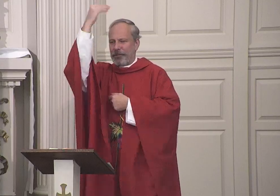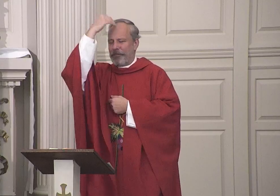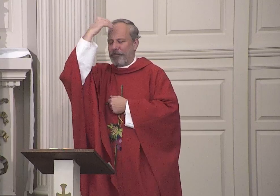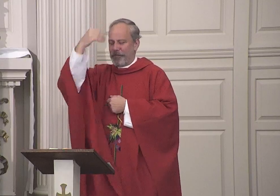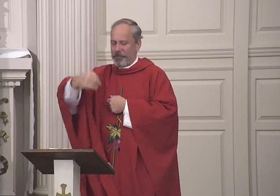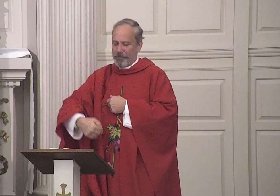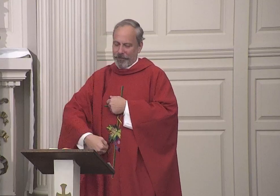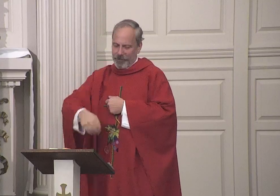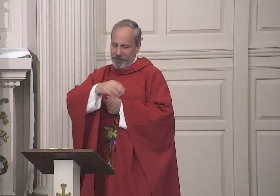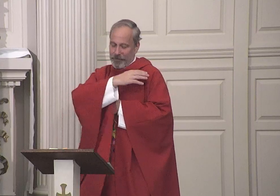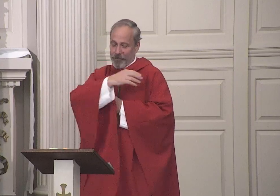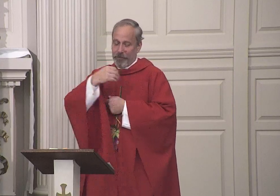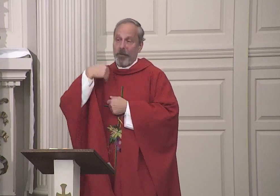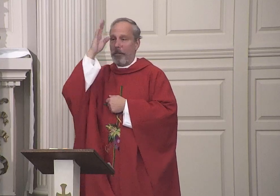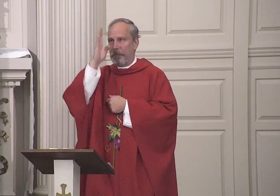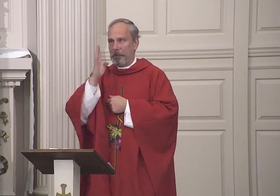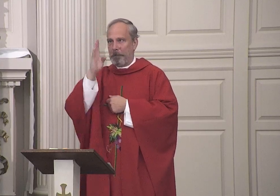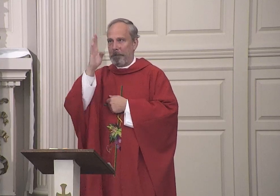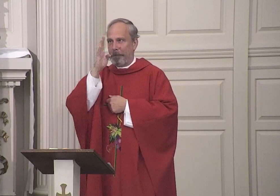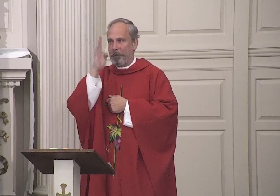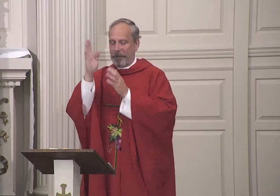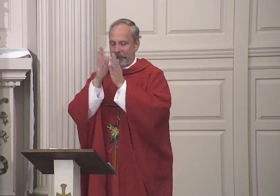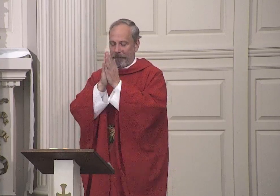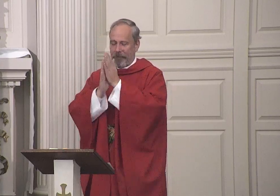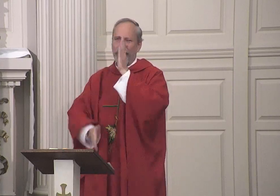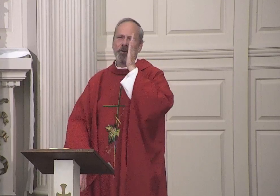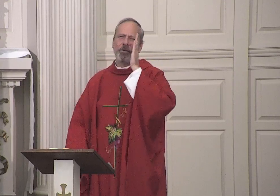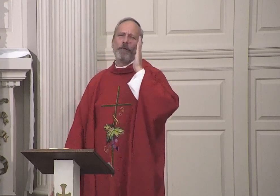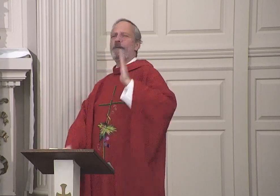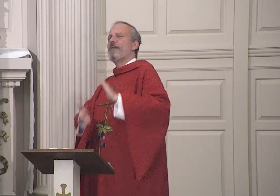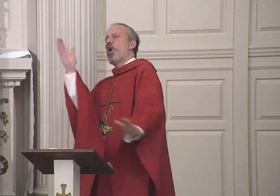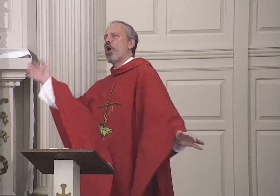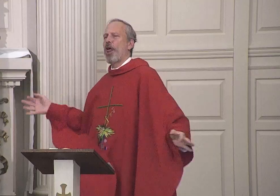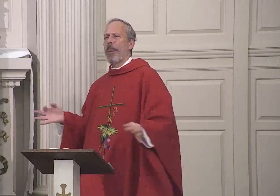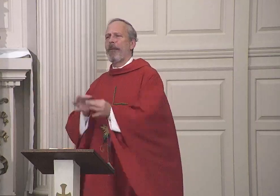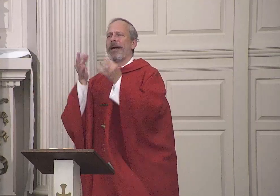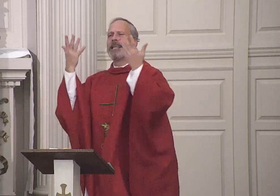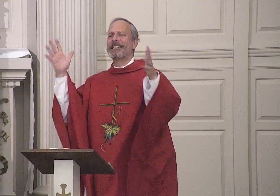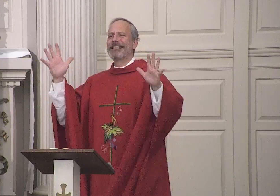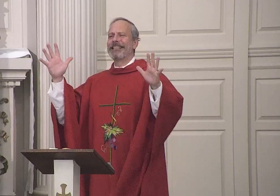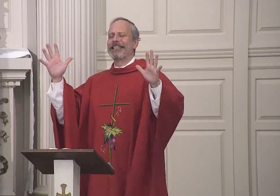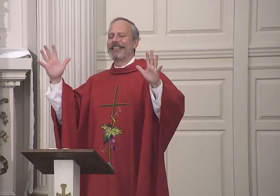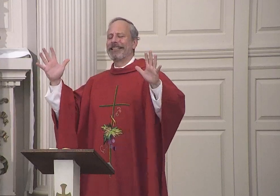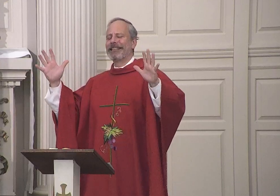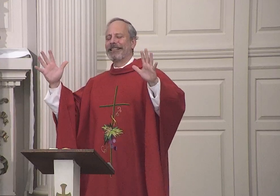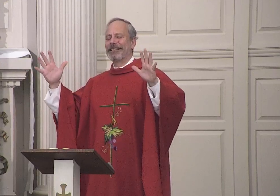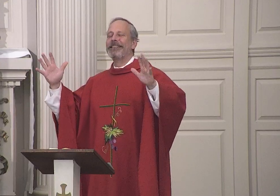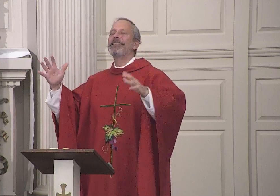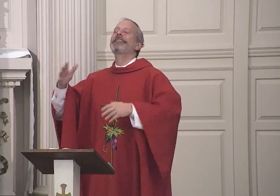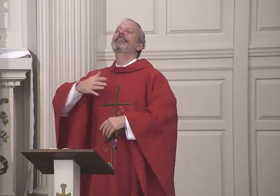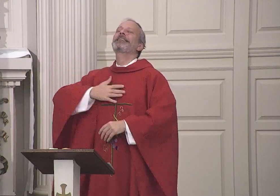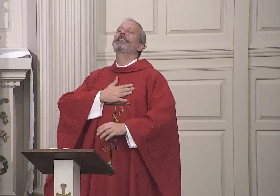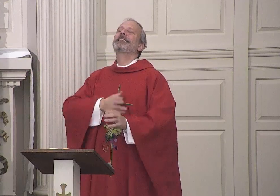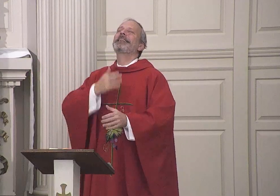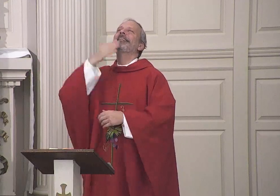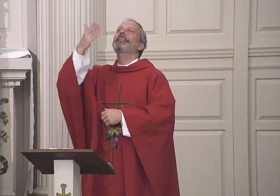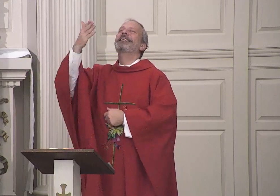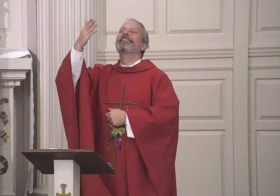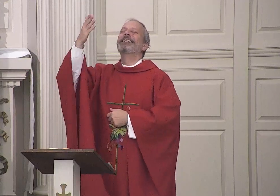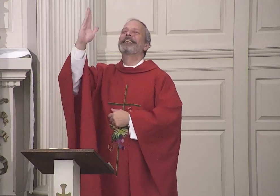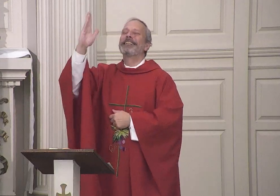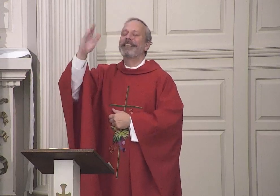Spirit. Amen. The Mass is ended. Go forth.